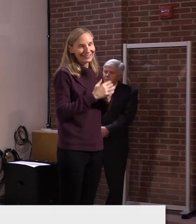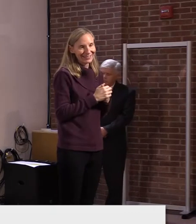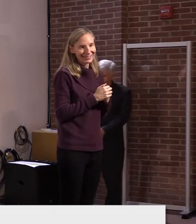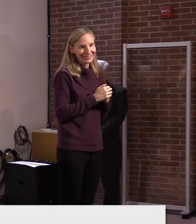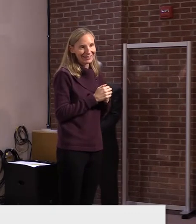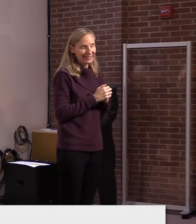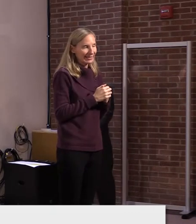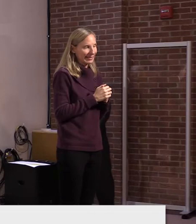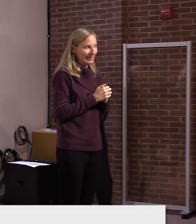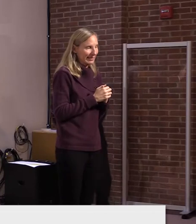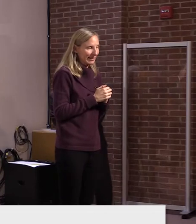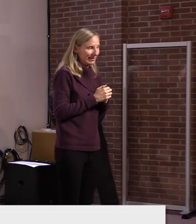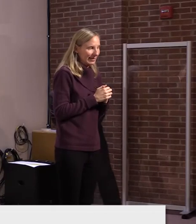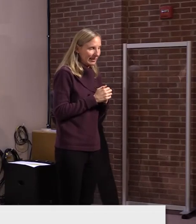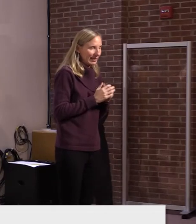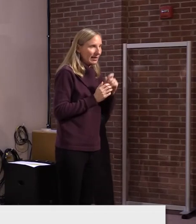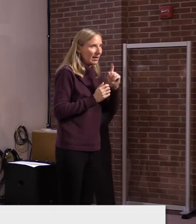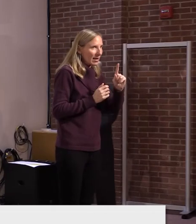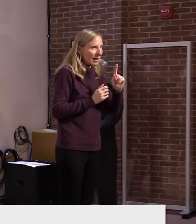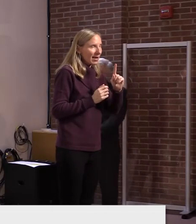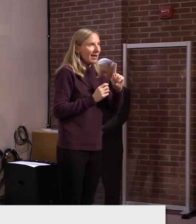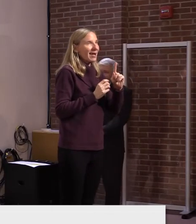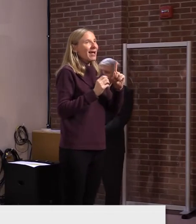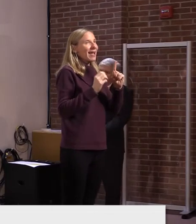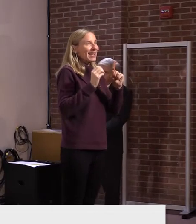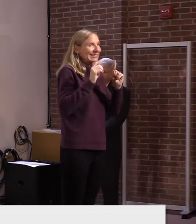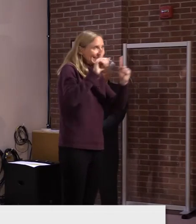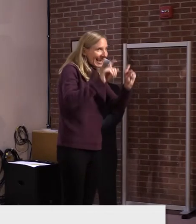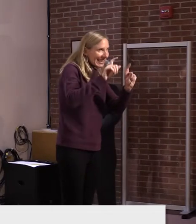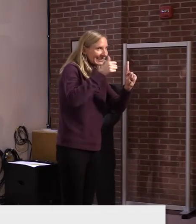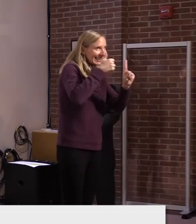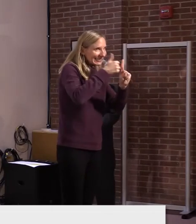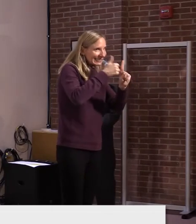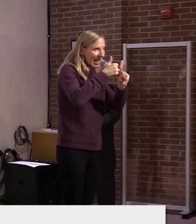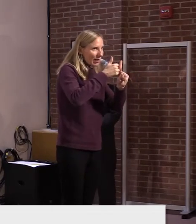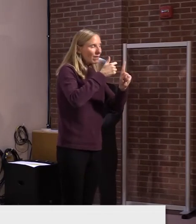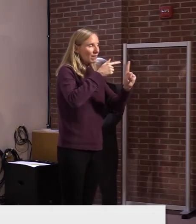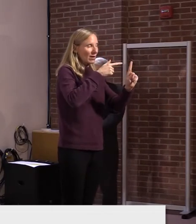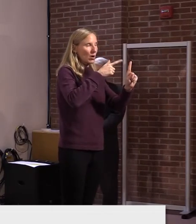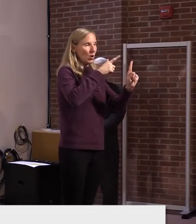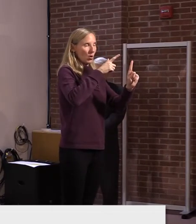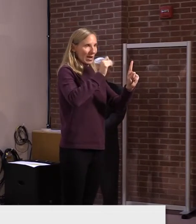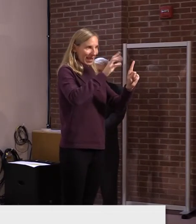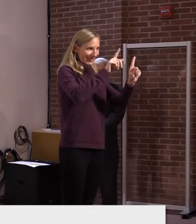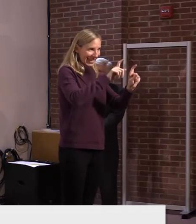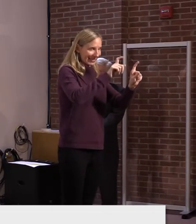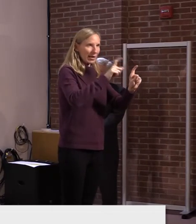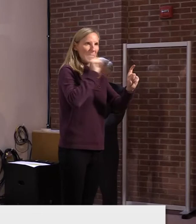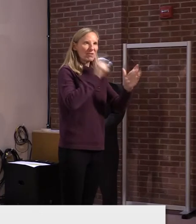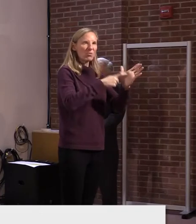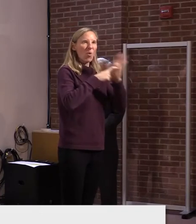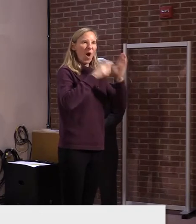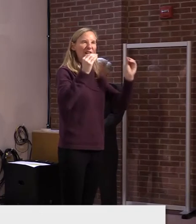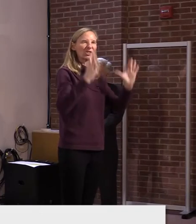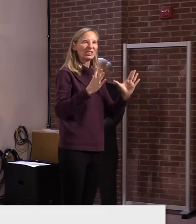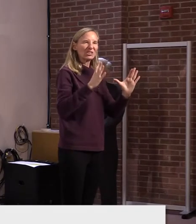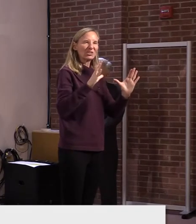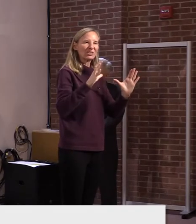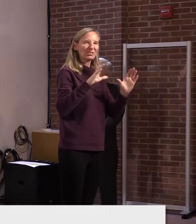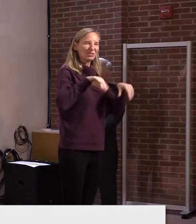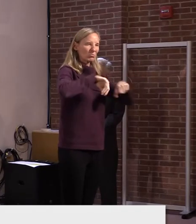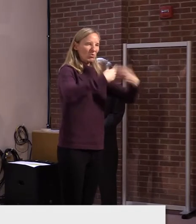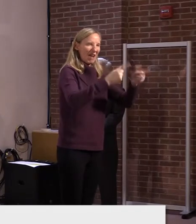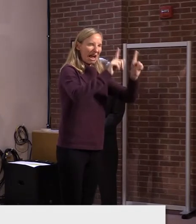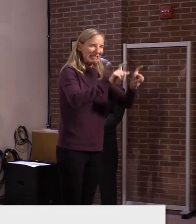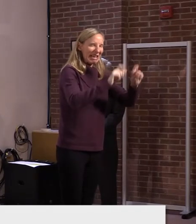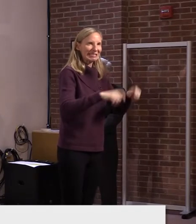I don't expect testing necessarily to need, if additional staff are needed, it's not necessarily going to be licensed educator staff to do that work. I